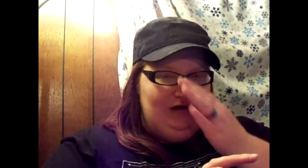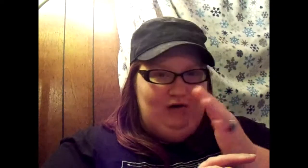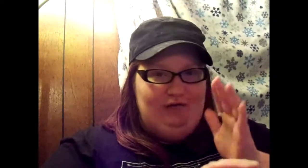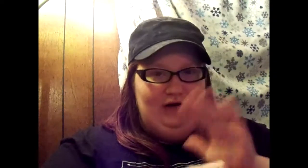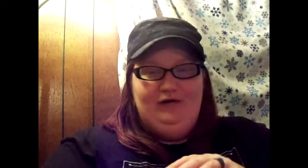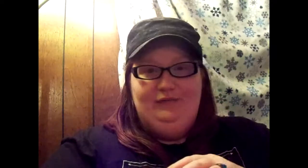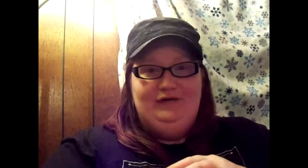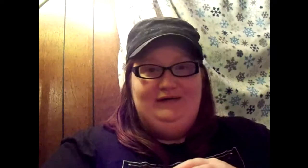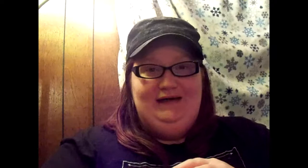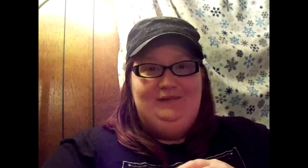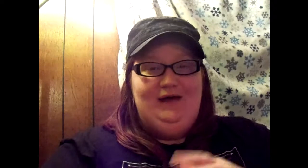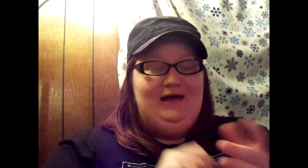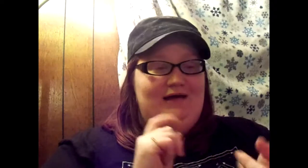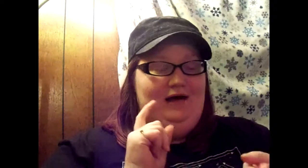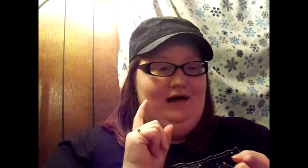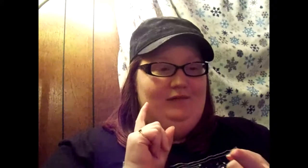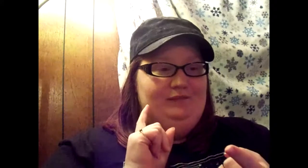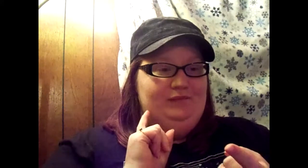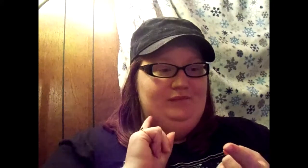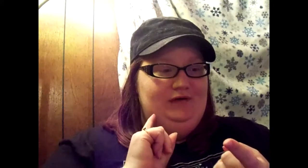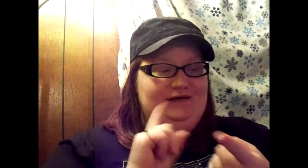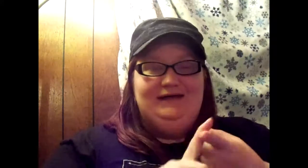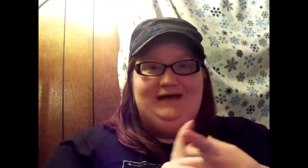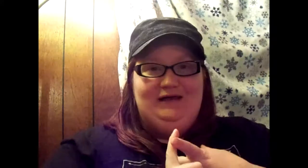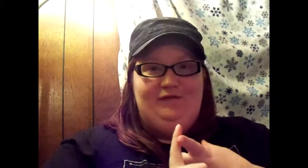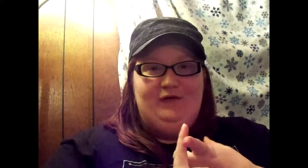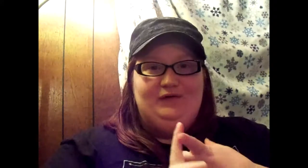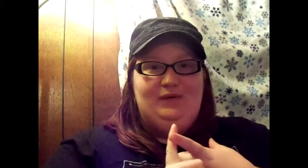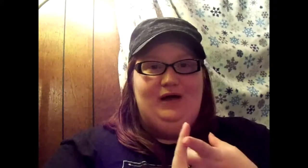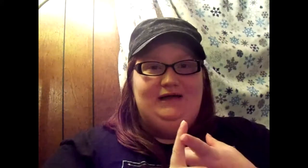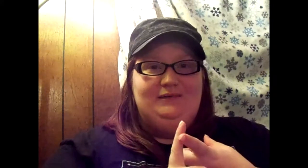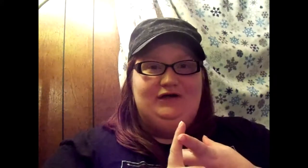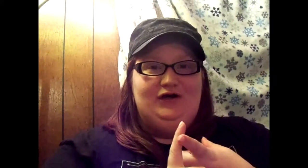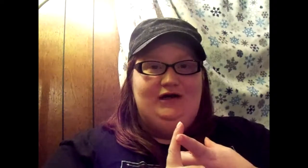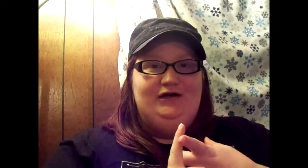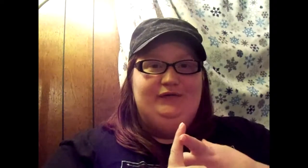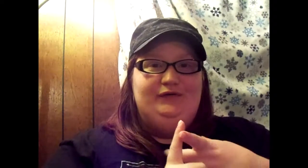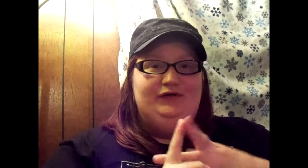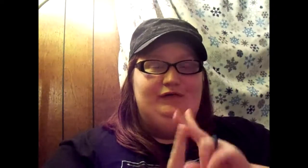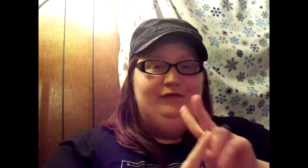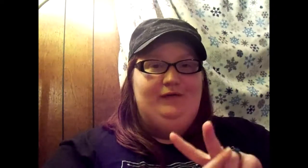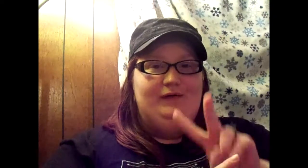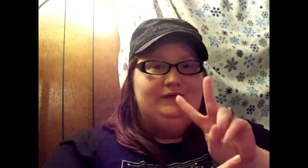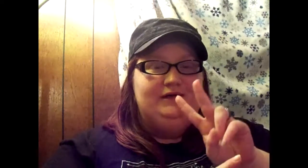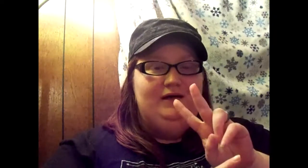So not only will you see we got you'll see us taking the photos. What I did was I tried to do two photos